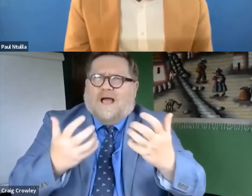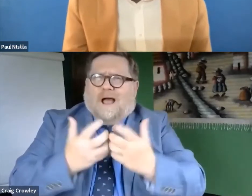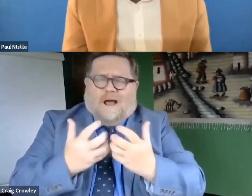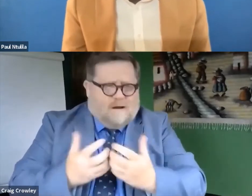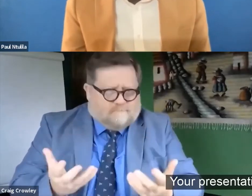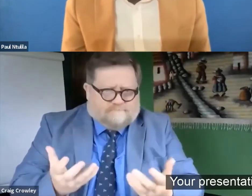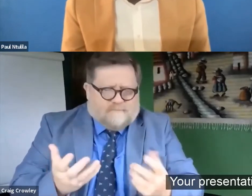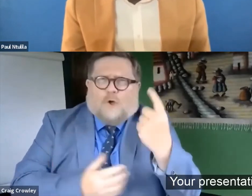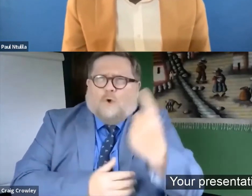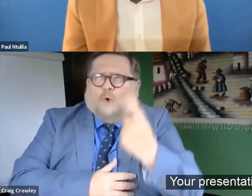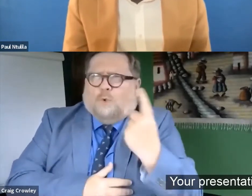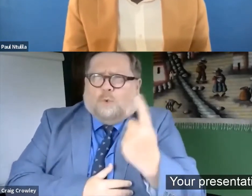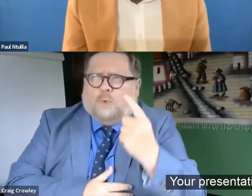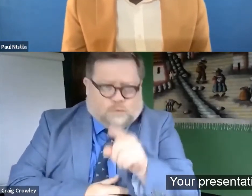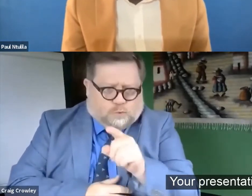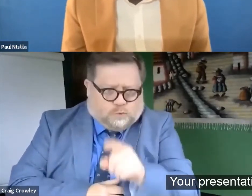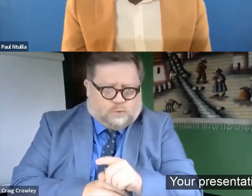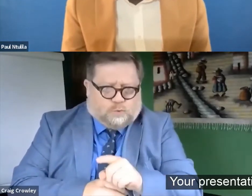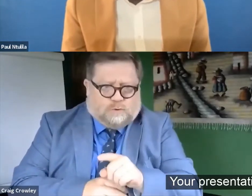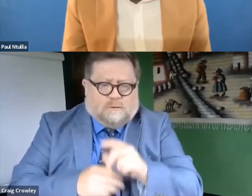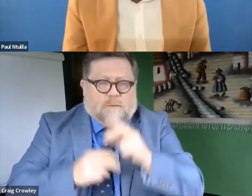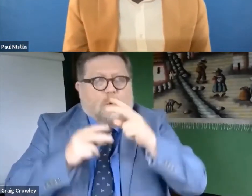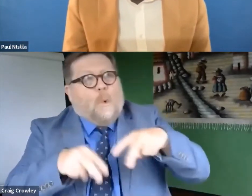so your presentation was amazing.